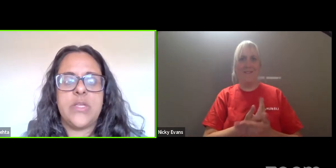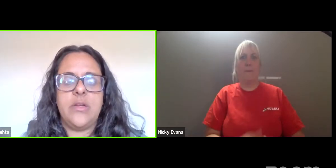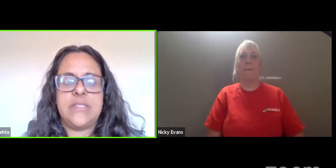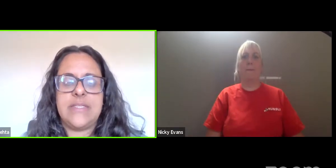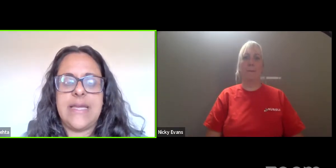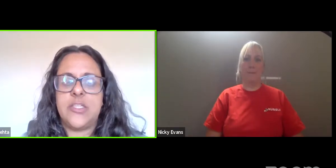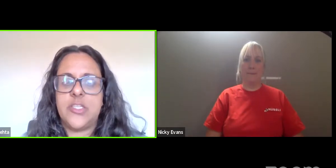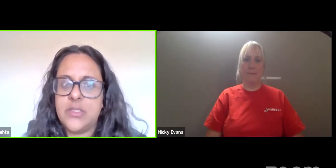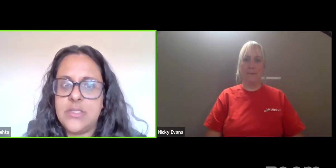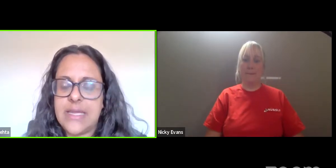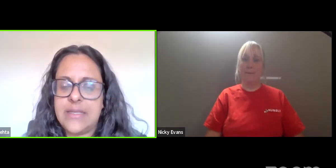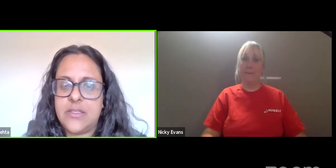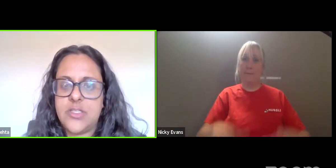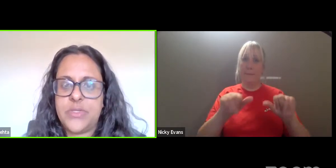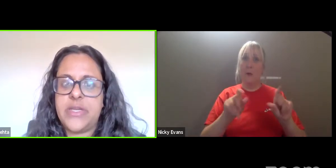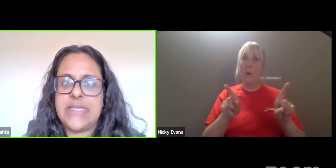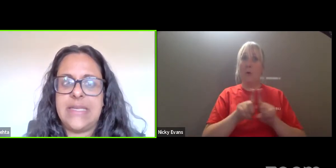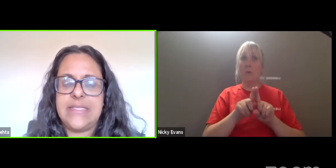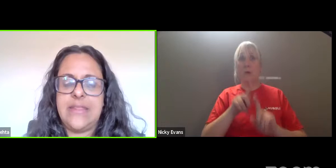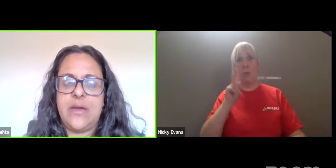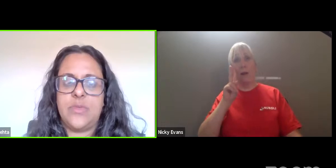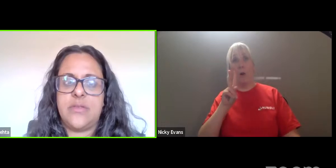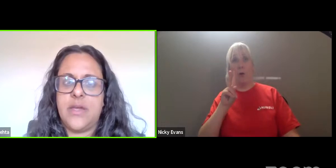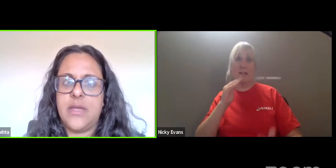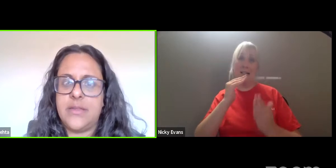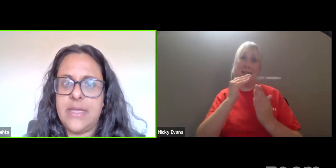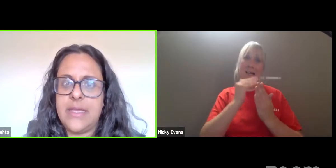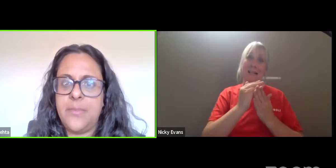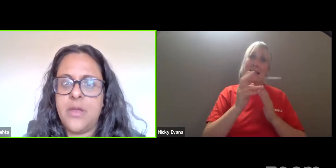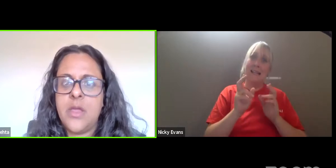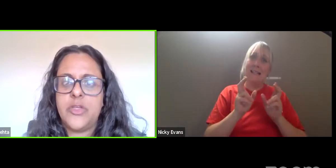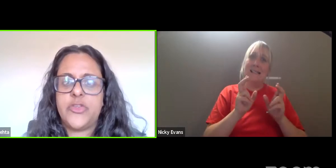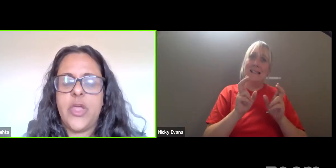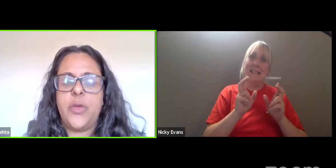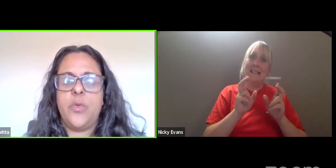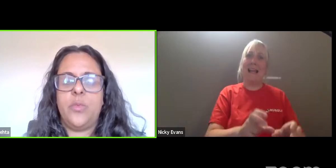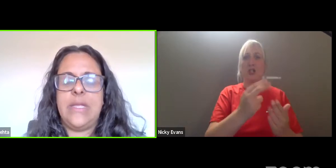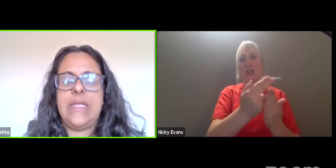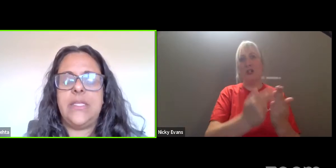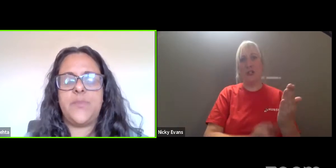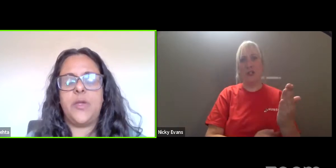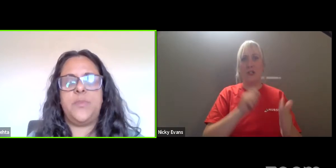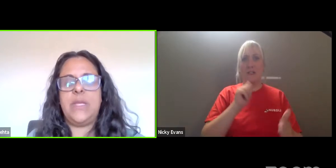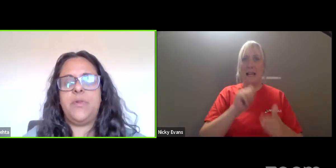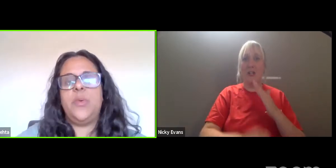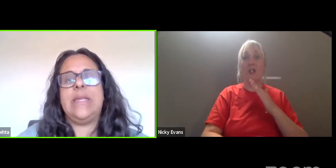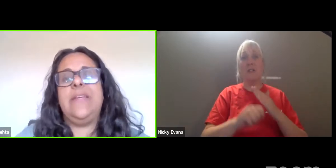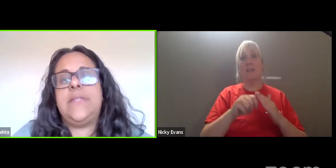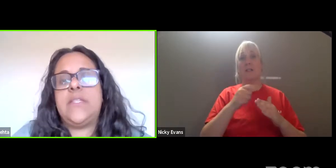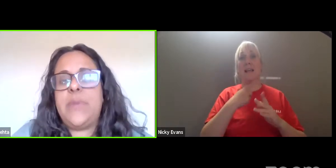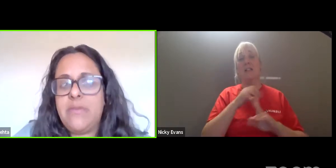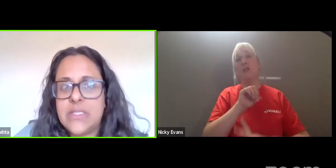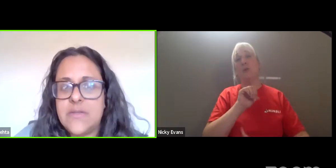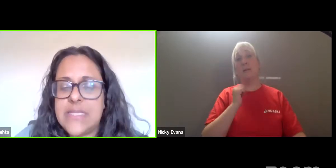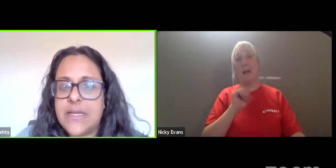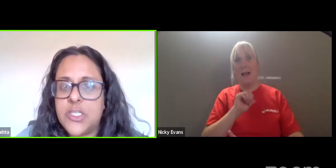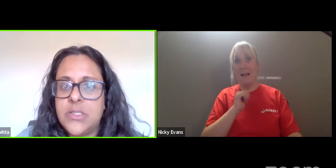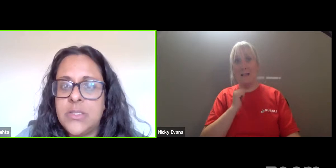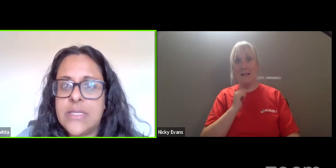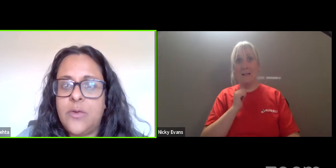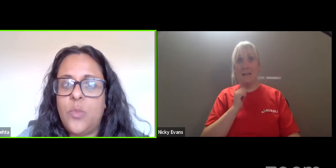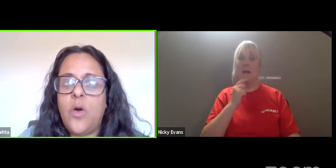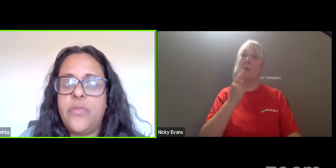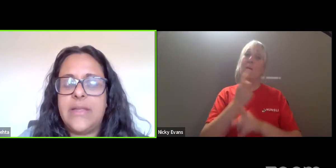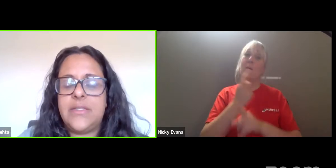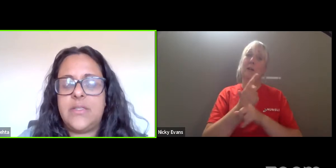We also looked at sanctions and suicidality. That was the third theme. So we spoke to people who had lived experience of